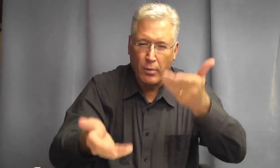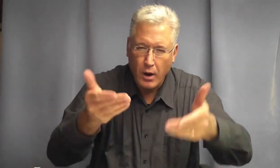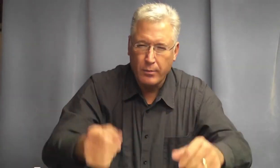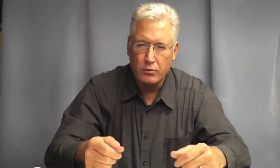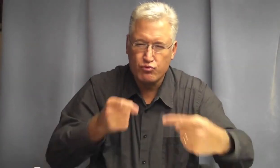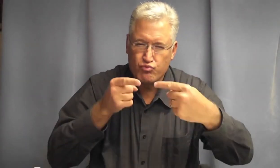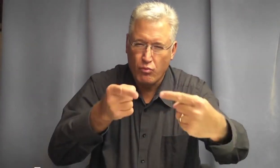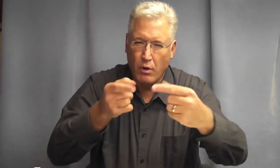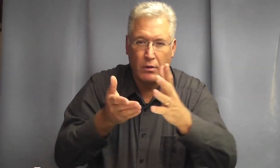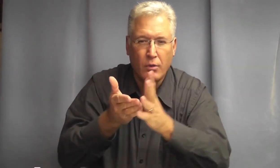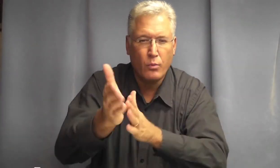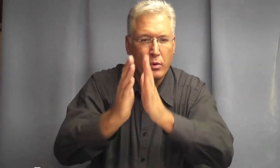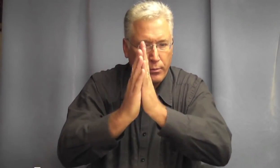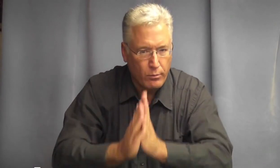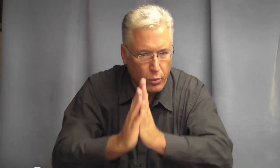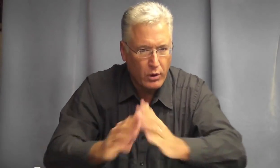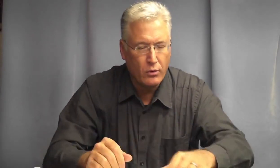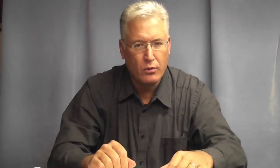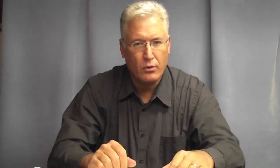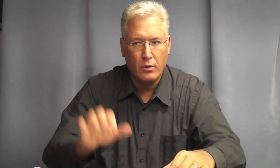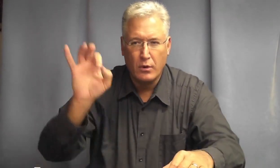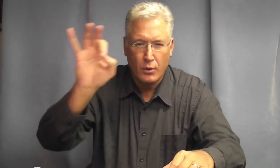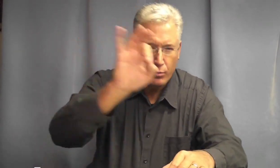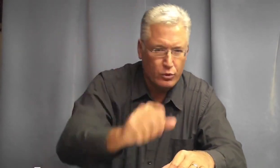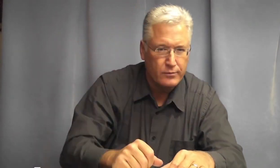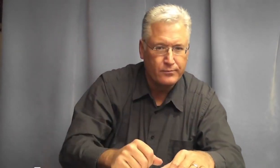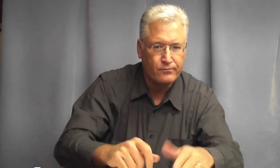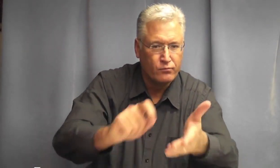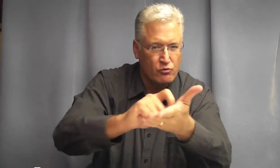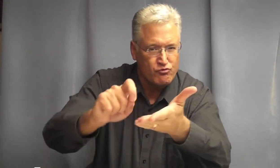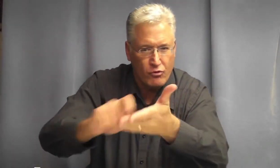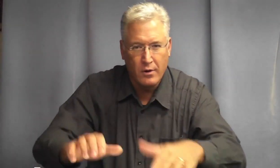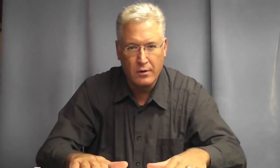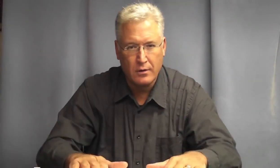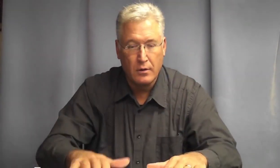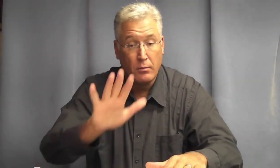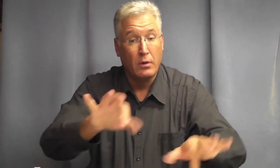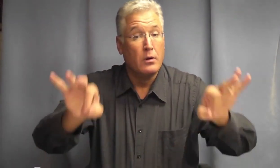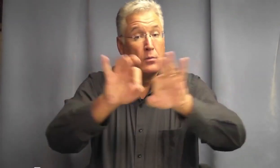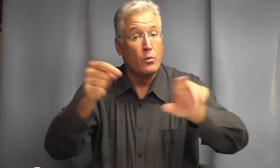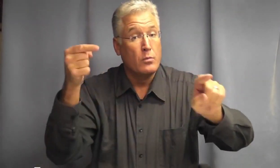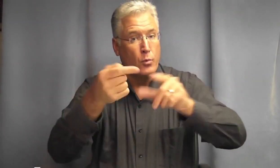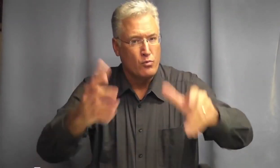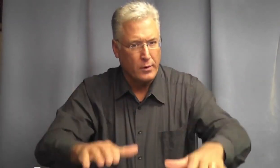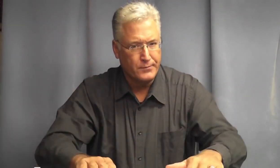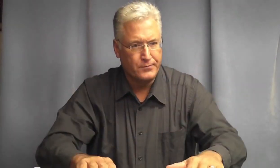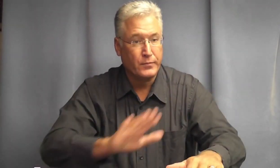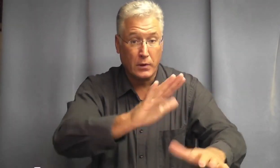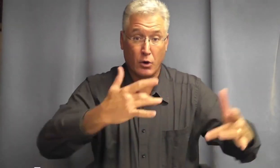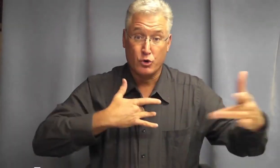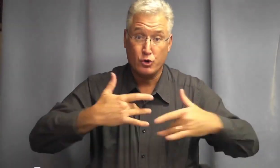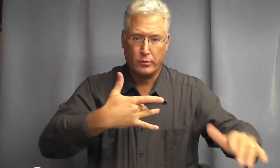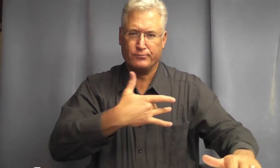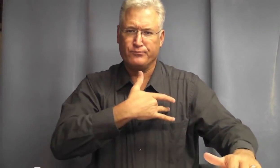Perhaps sometimes we struggle with prayer and preaching, teaching, writing. So it's important that